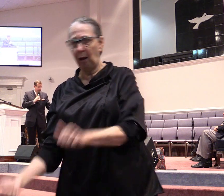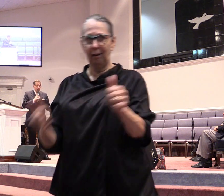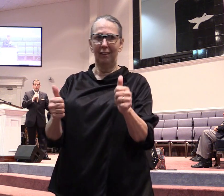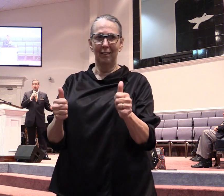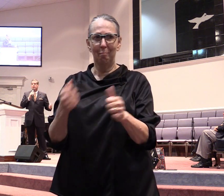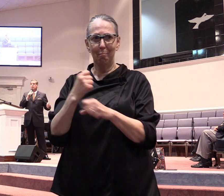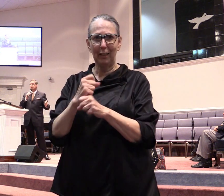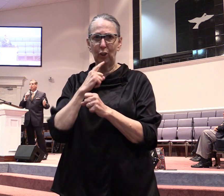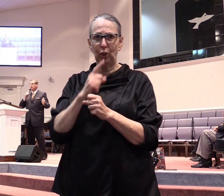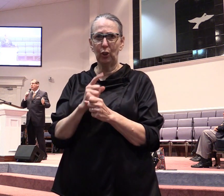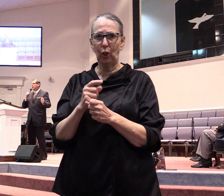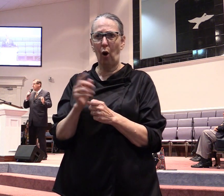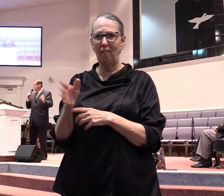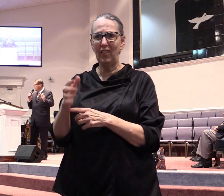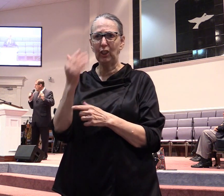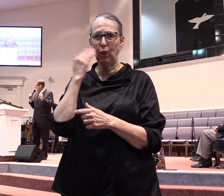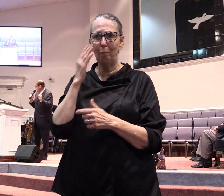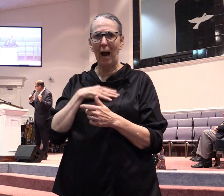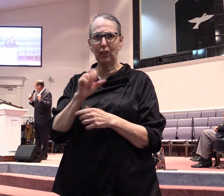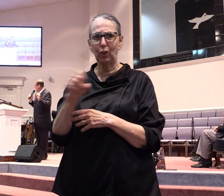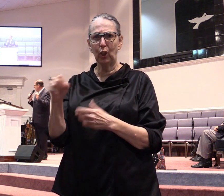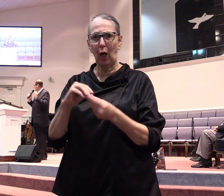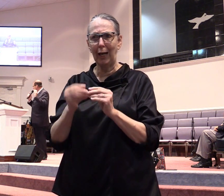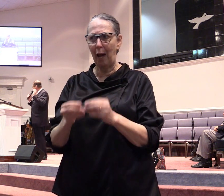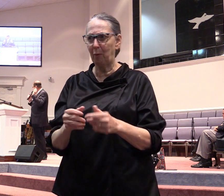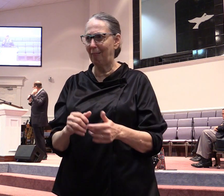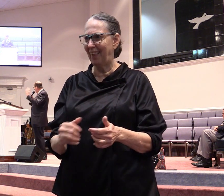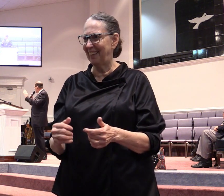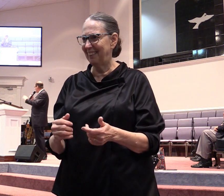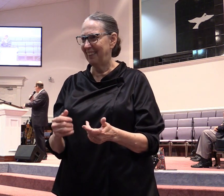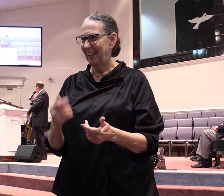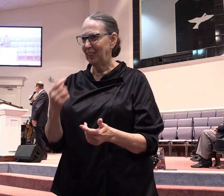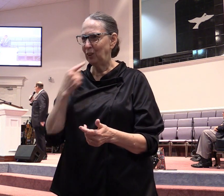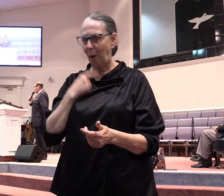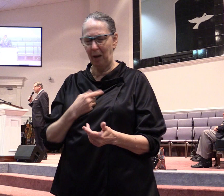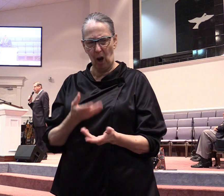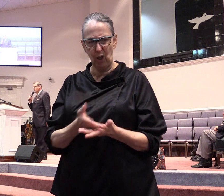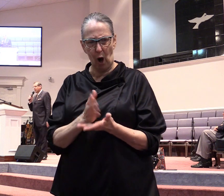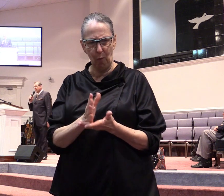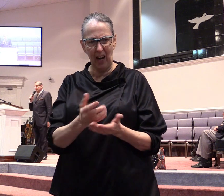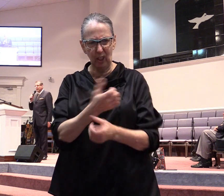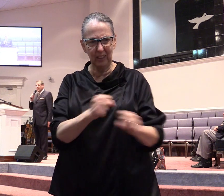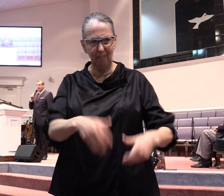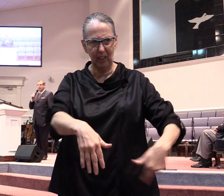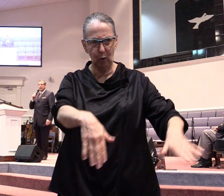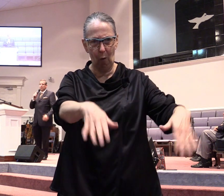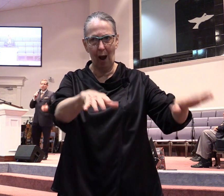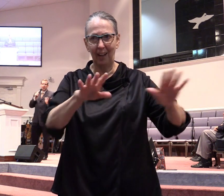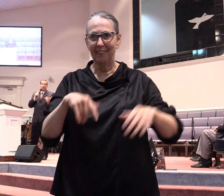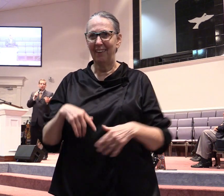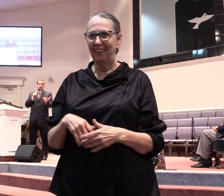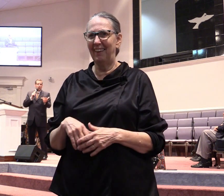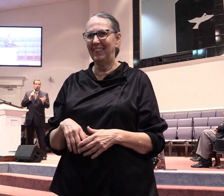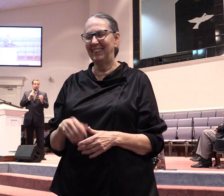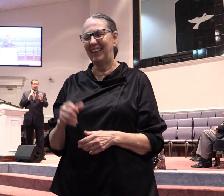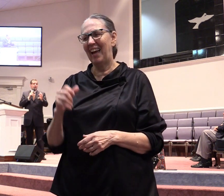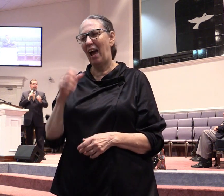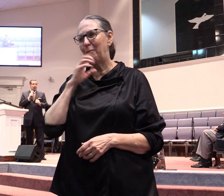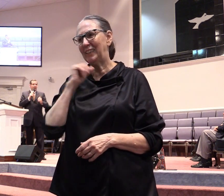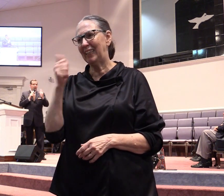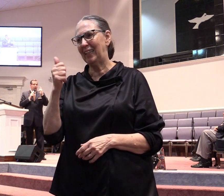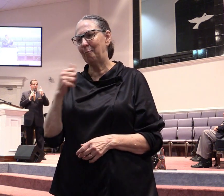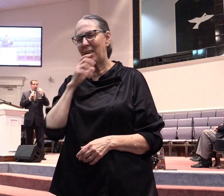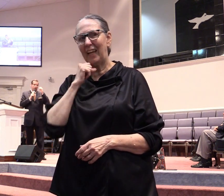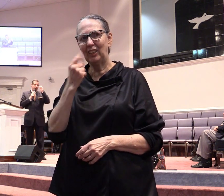to the tadpoles, knew my social security number, and then told me I was all right and ready to go. I was 10 years old. At the